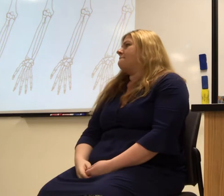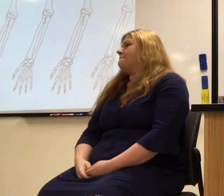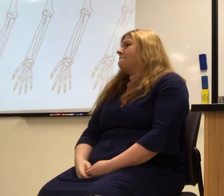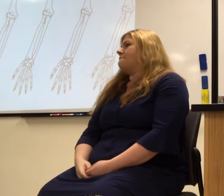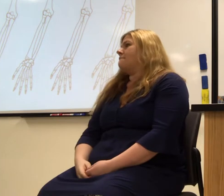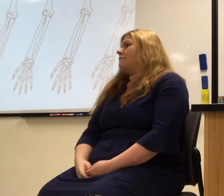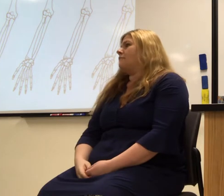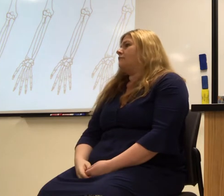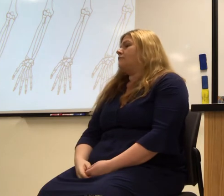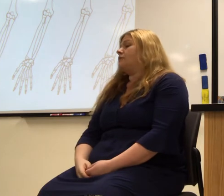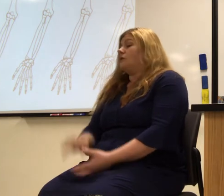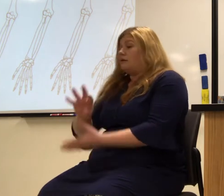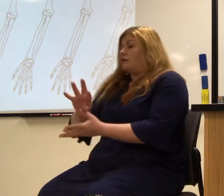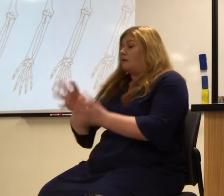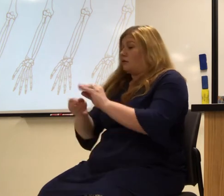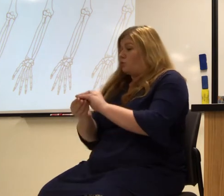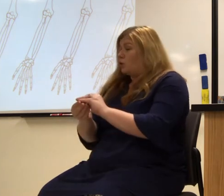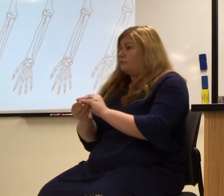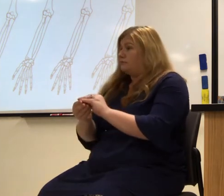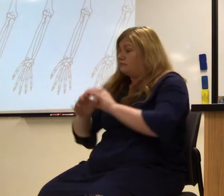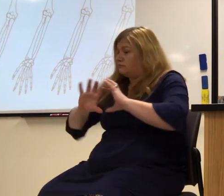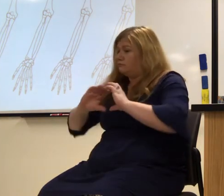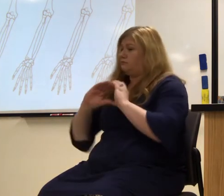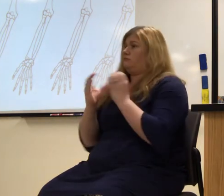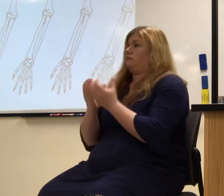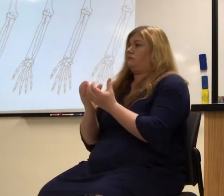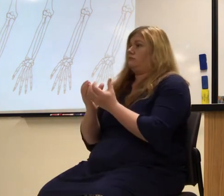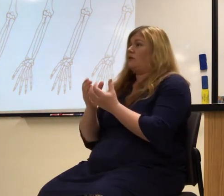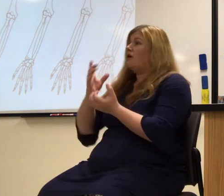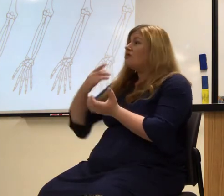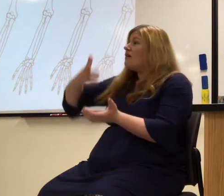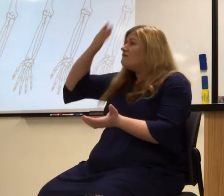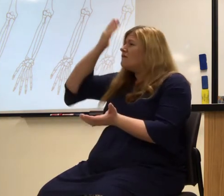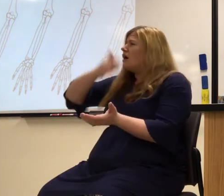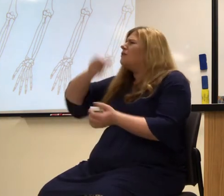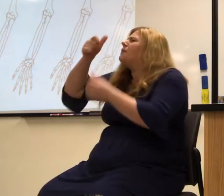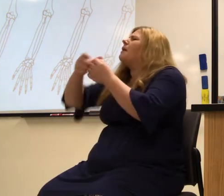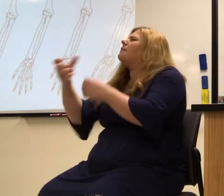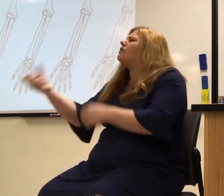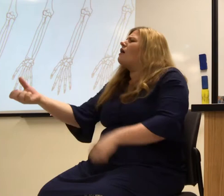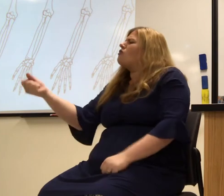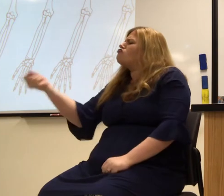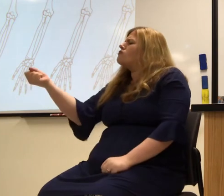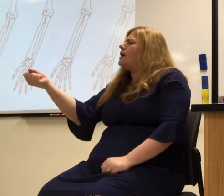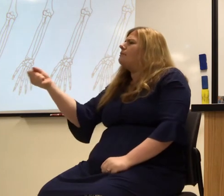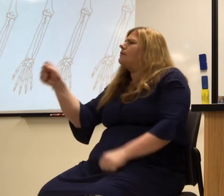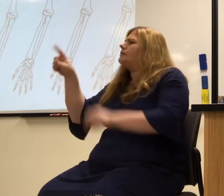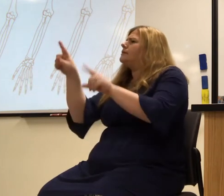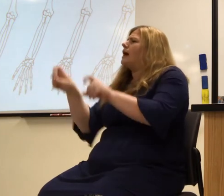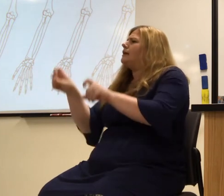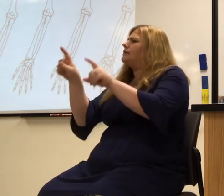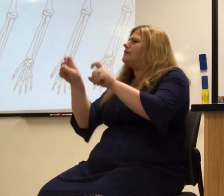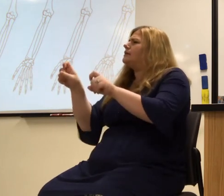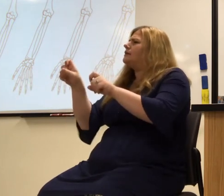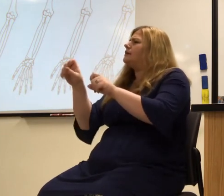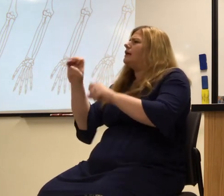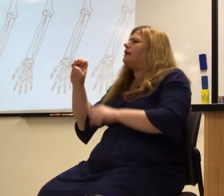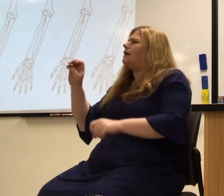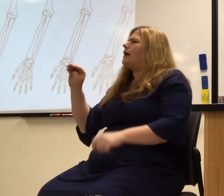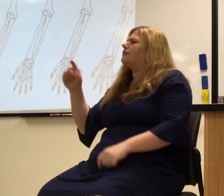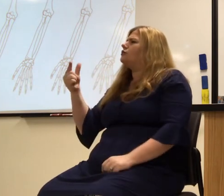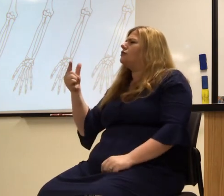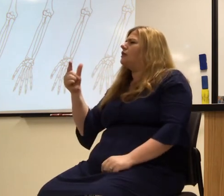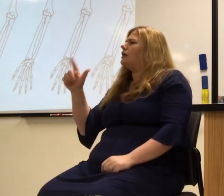As a group, if you're on the front, this is like when you did that grip test thing, that EMG lab, and you put the electrodes